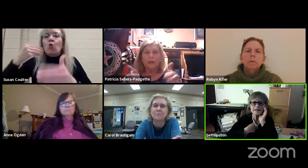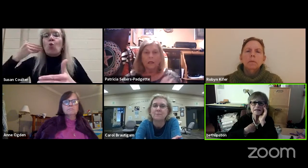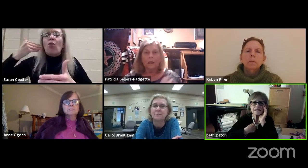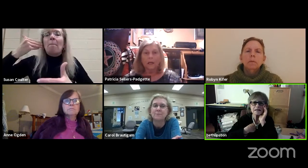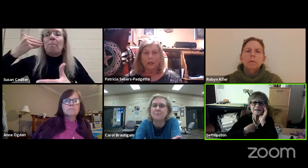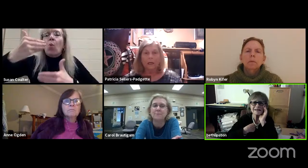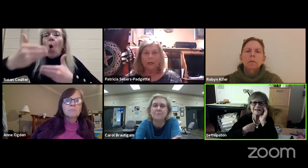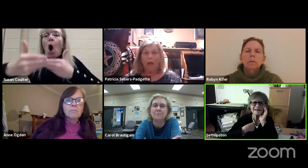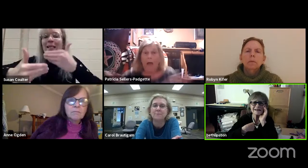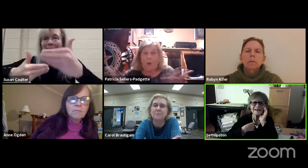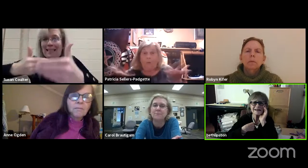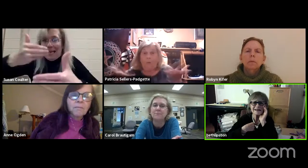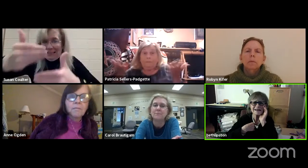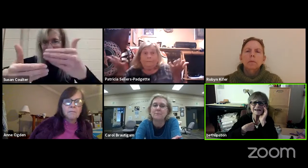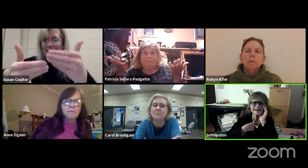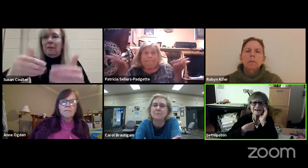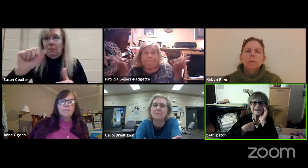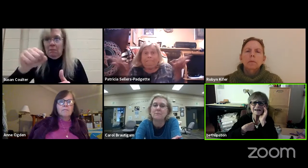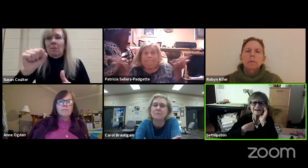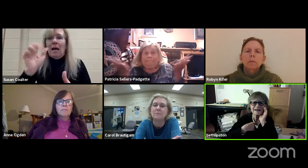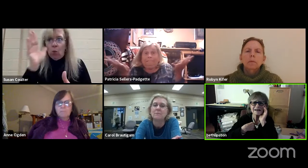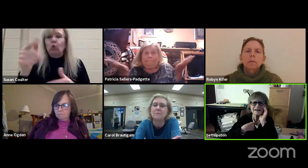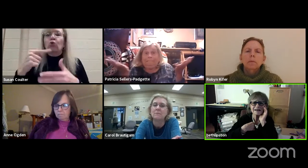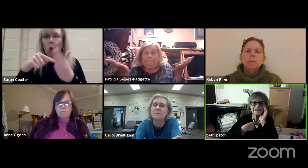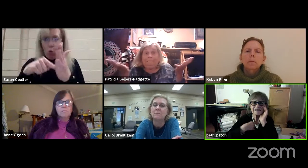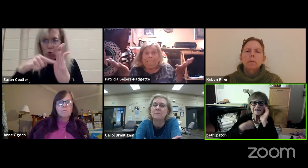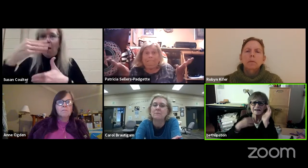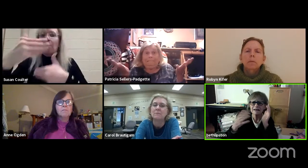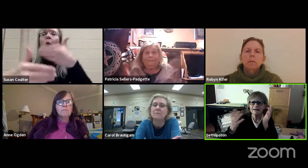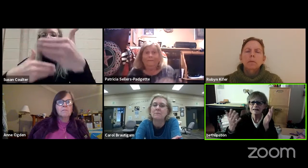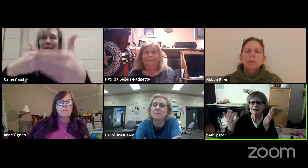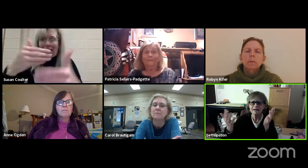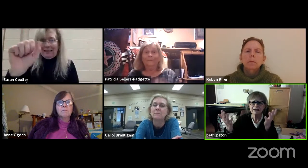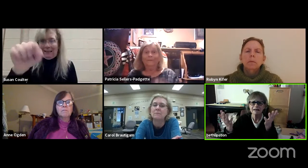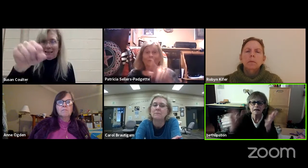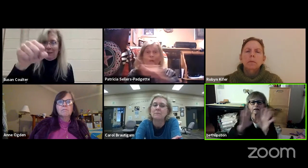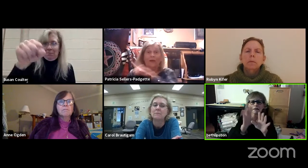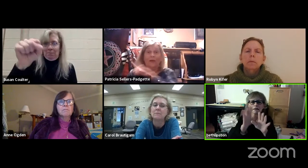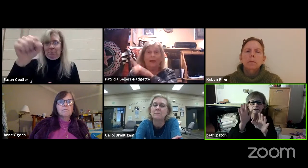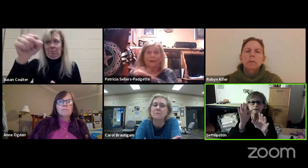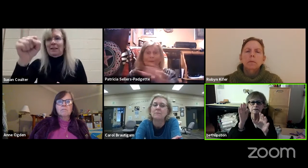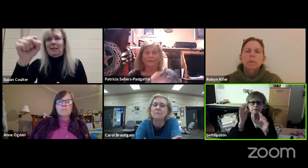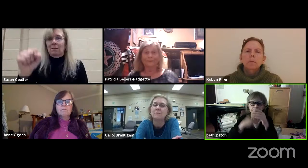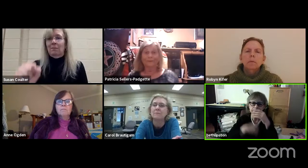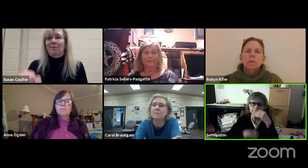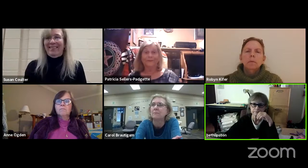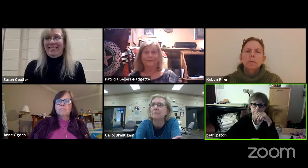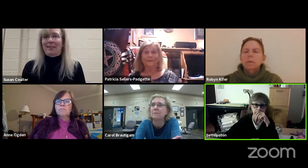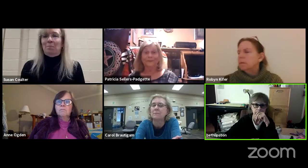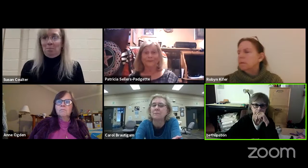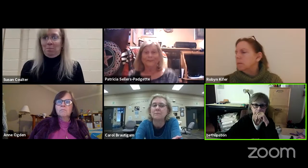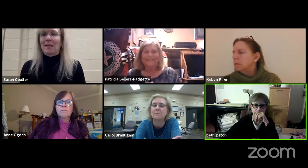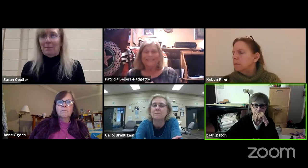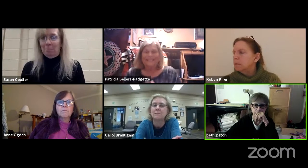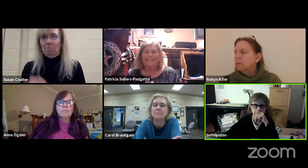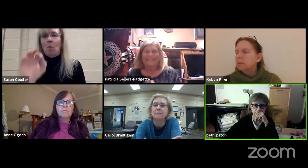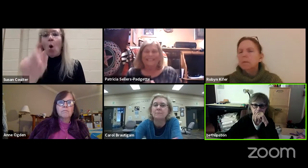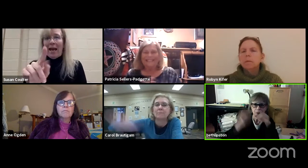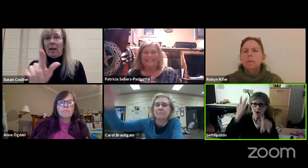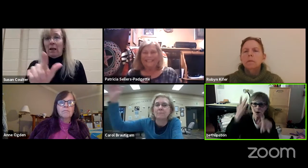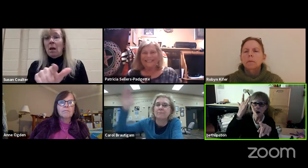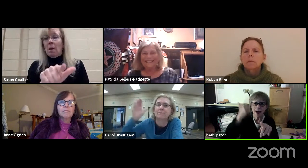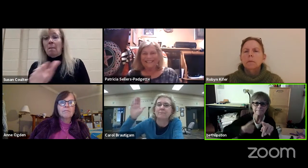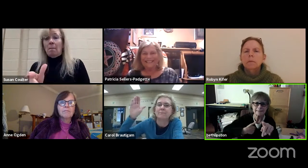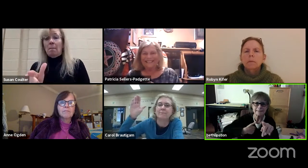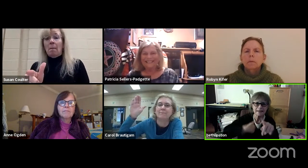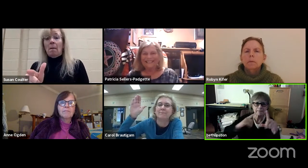show you the process. I will show you the process. Yes, yes, yes, yeah.